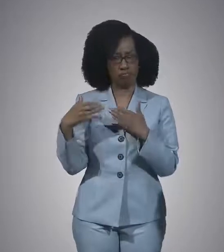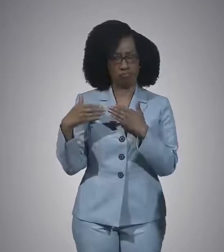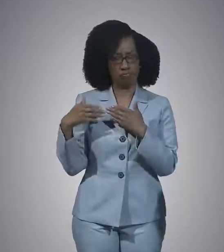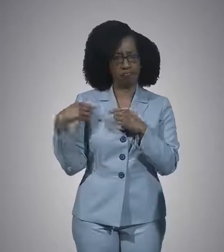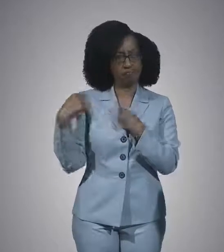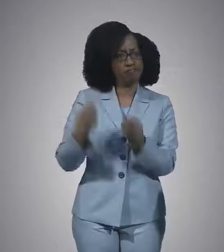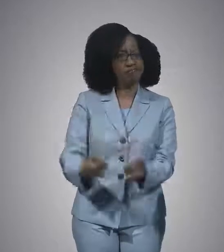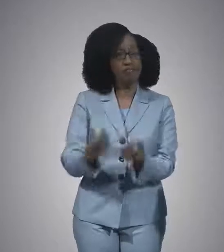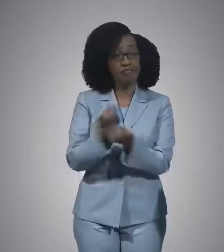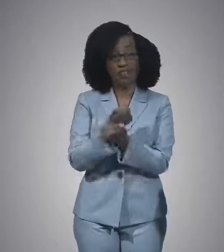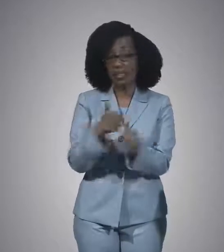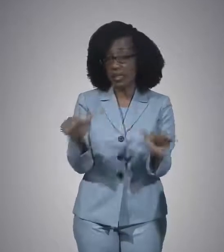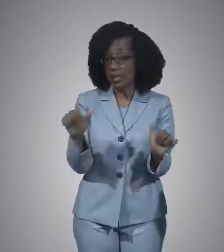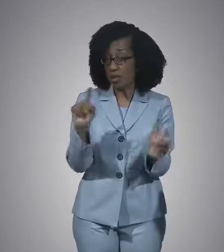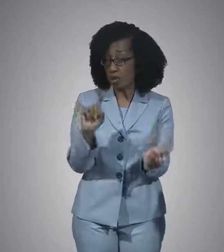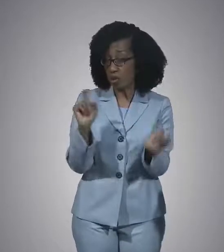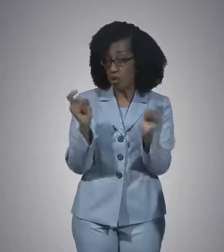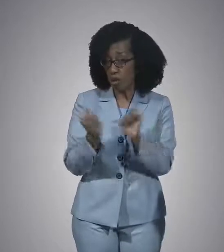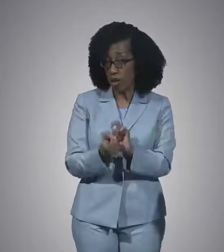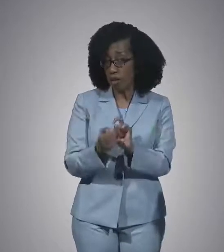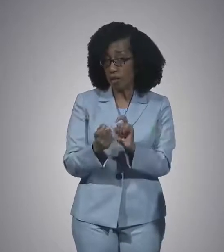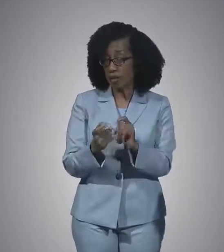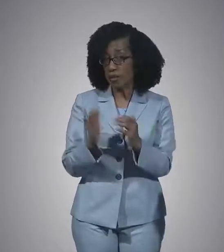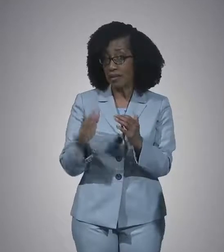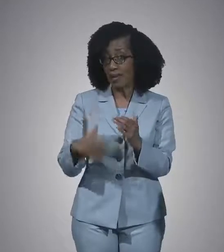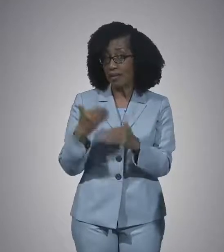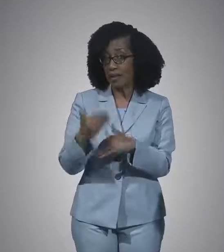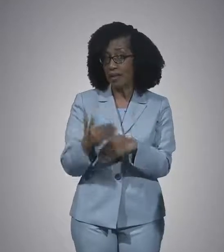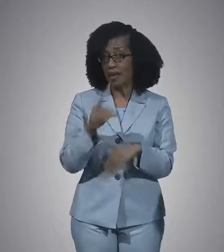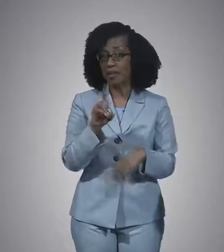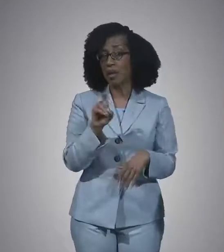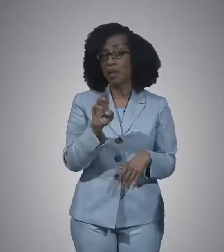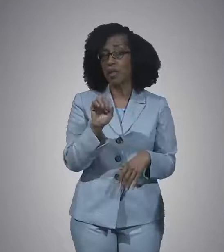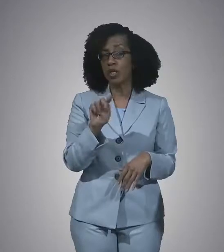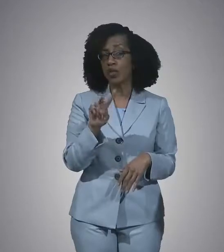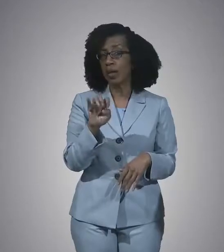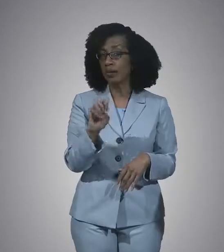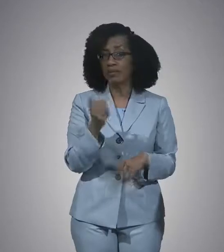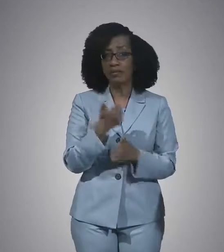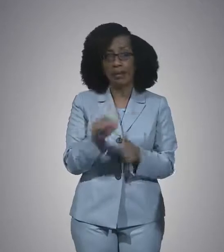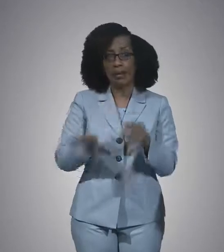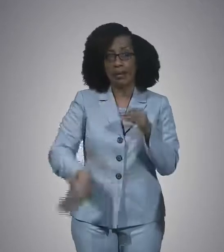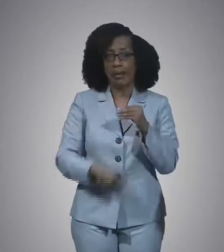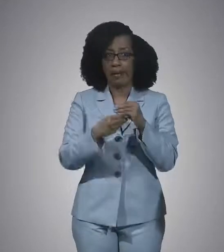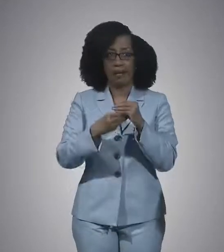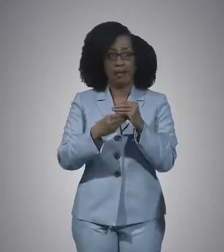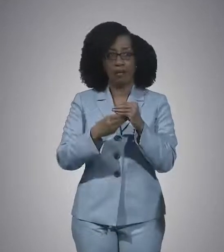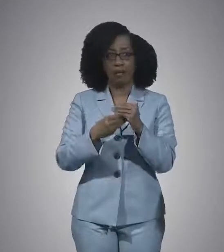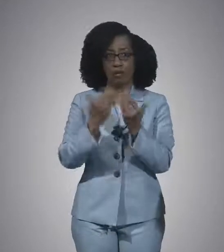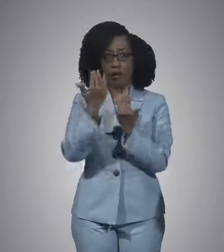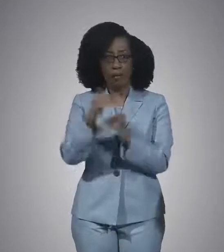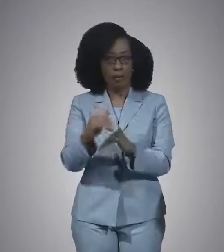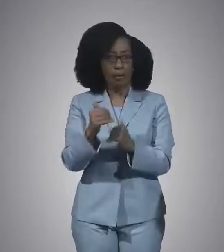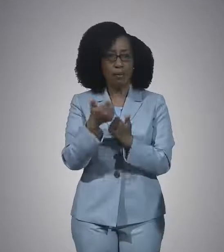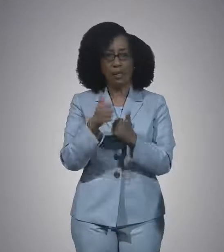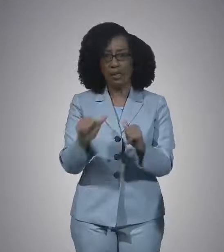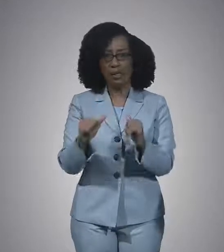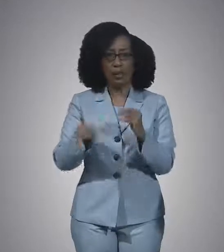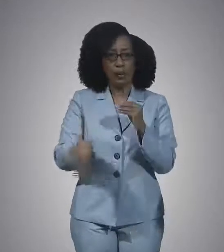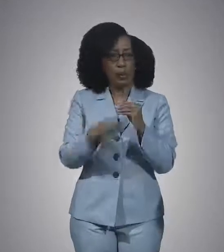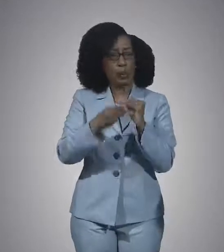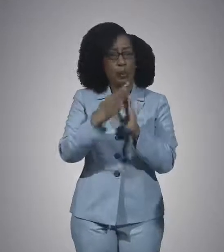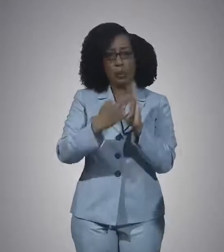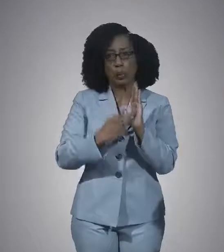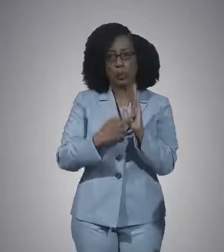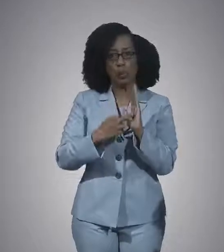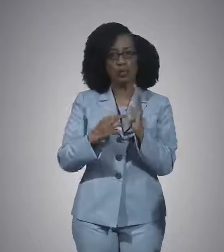in terms of the next directive of considerations of any additional restrictions, including potential large outdoor gatherings? And